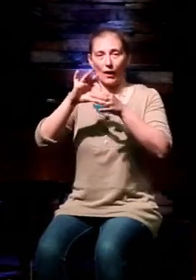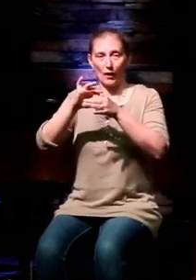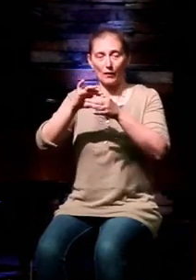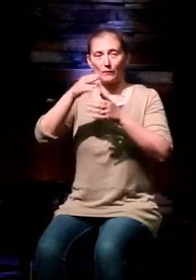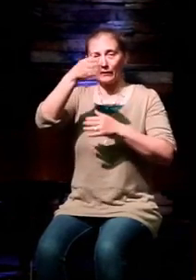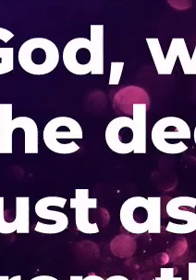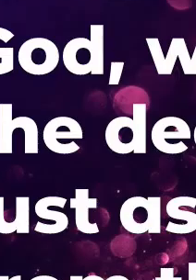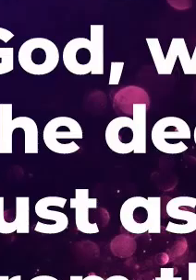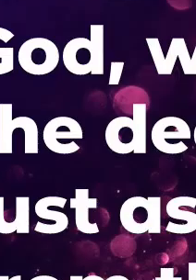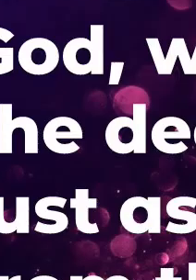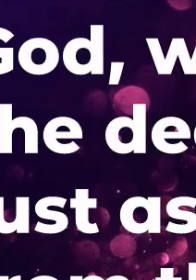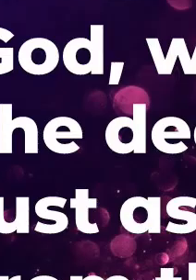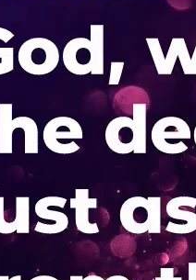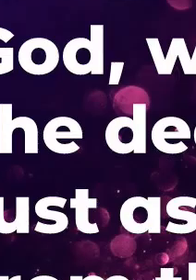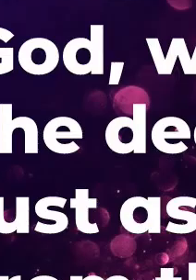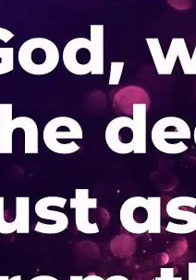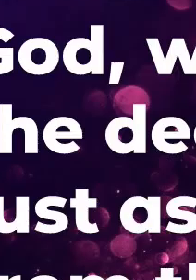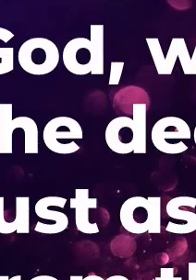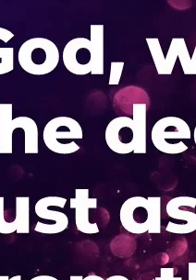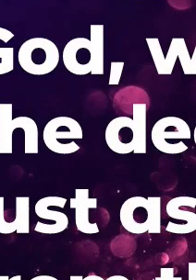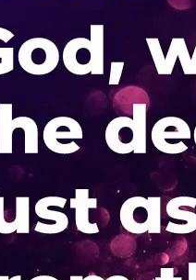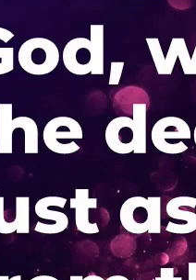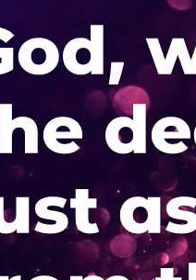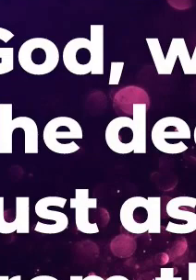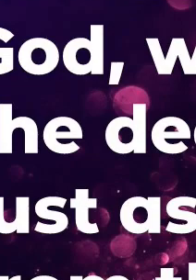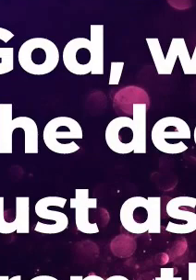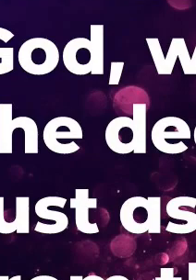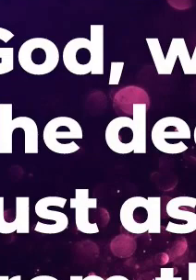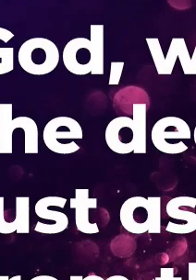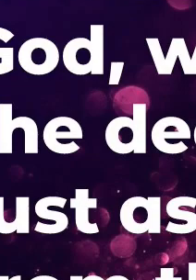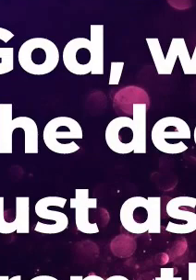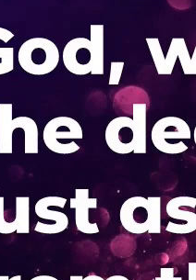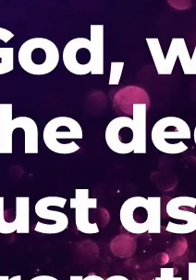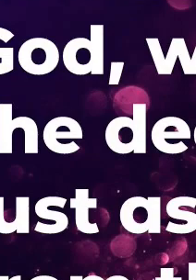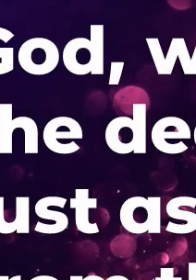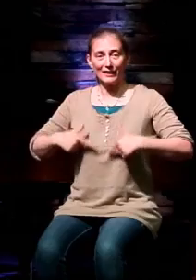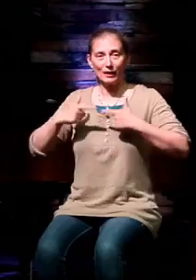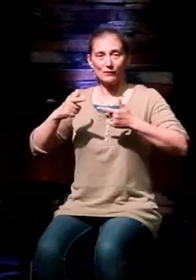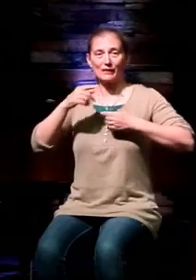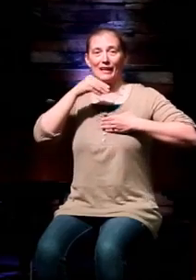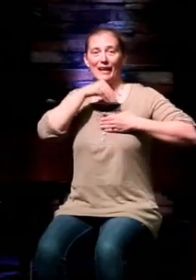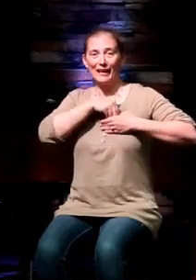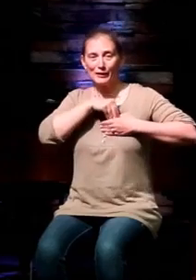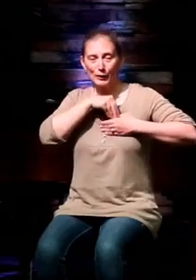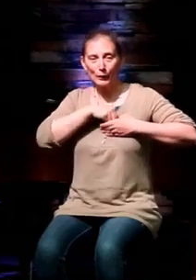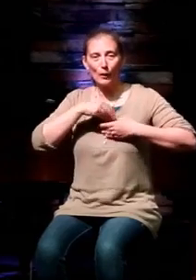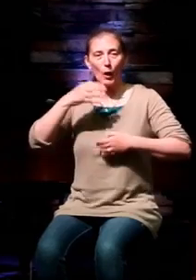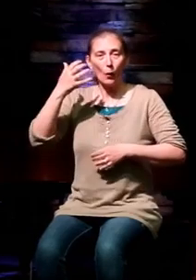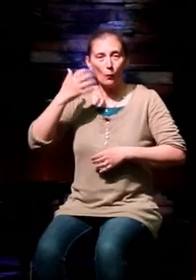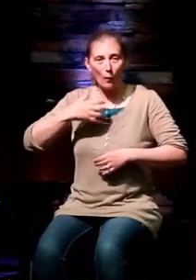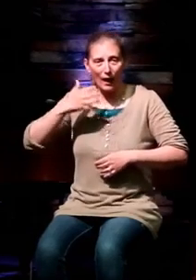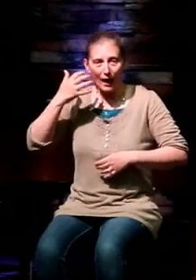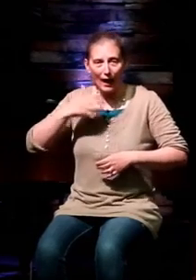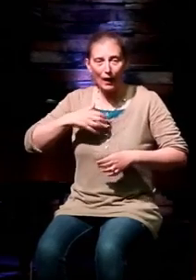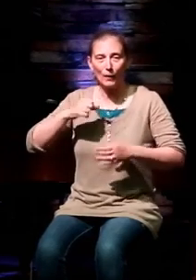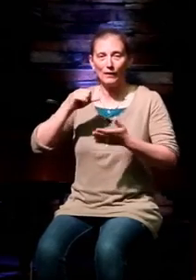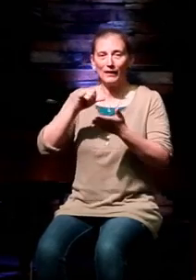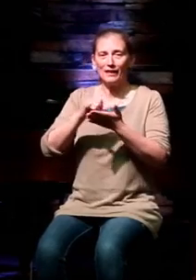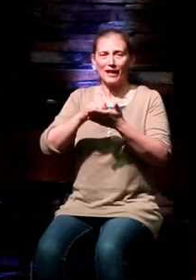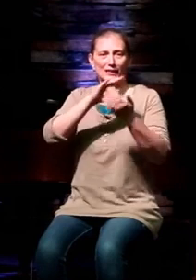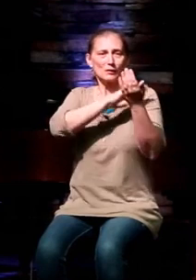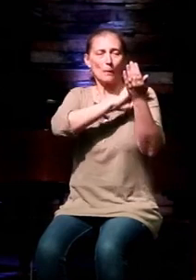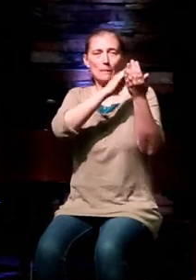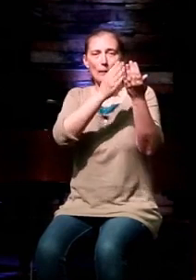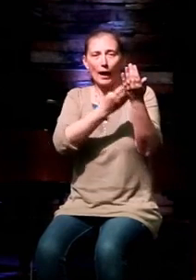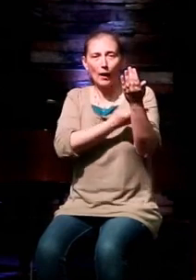out. He says, that same exact Spirit lives in you. Wow! How incredible, how powerful that